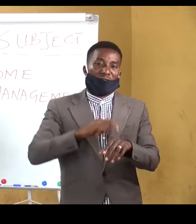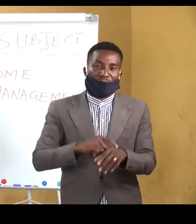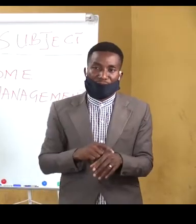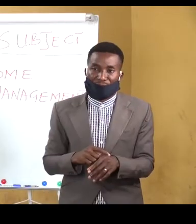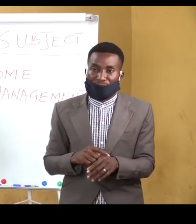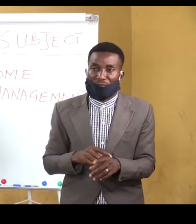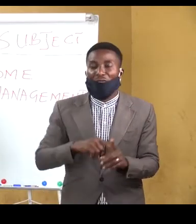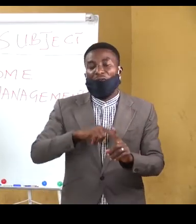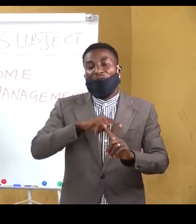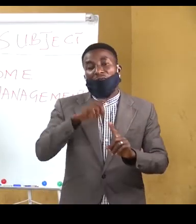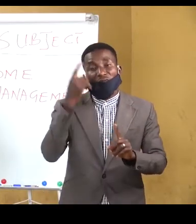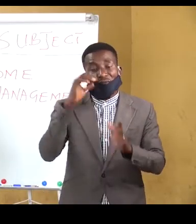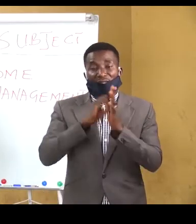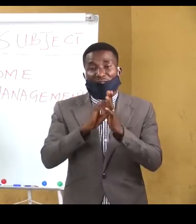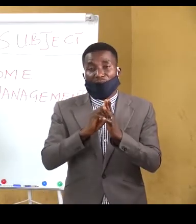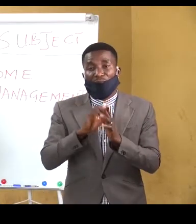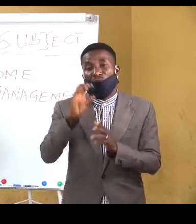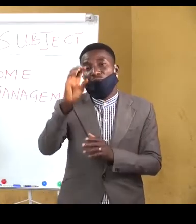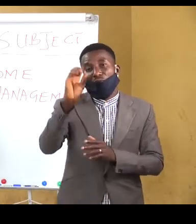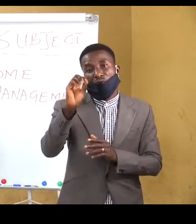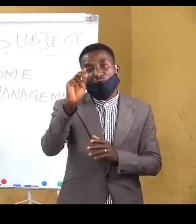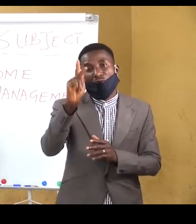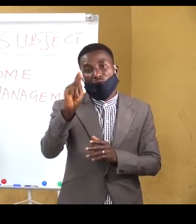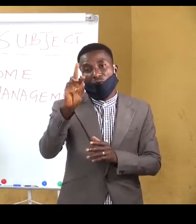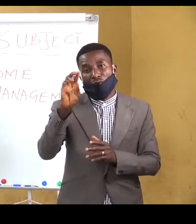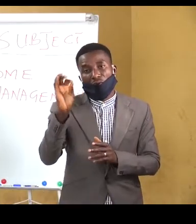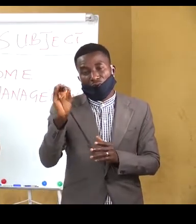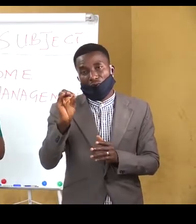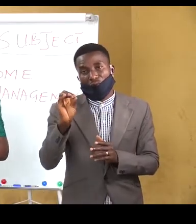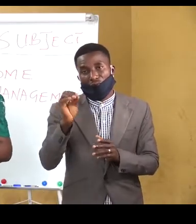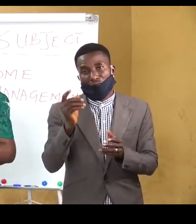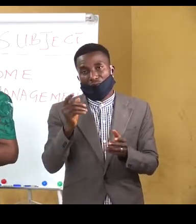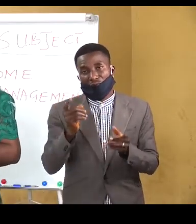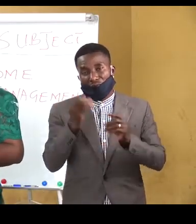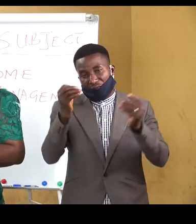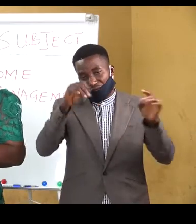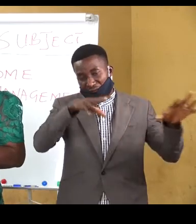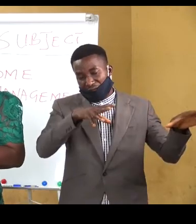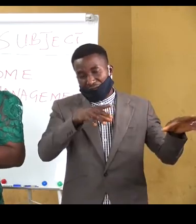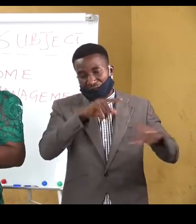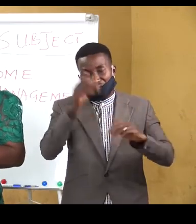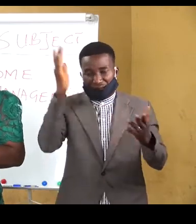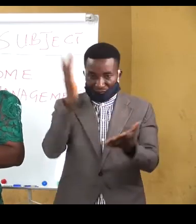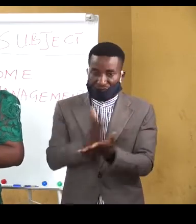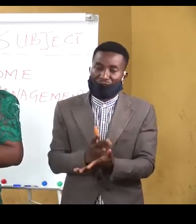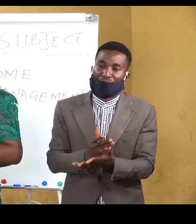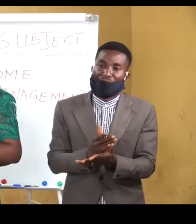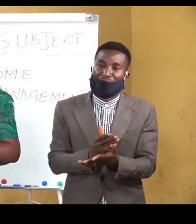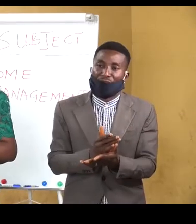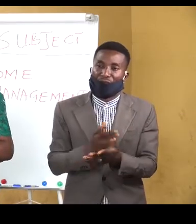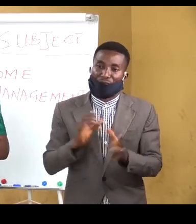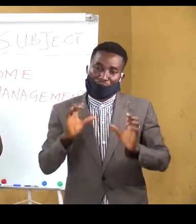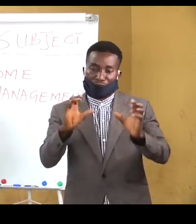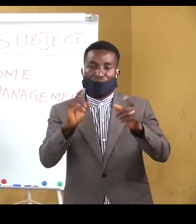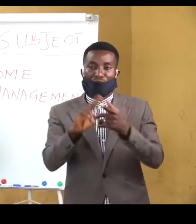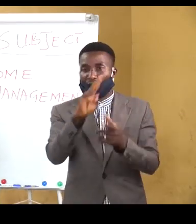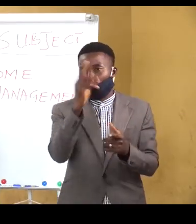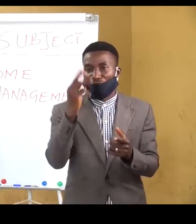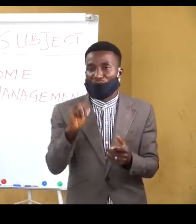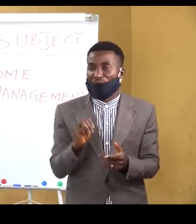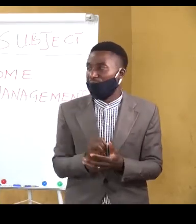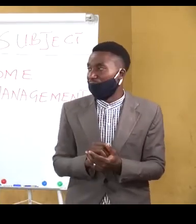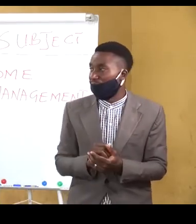are off-season, we have something to make use of. To eliminate the purchase of food when they are